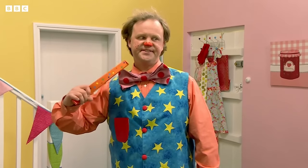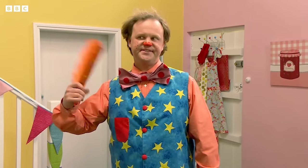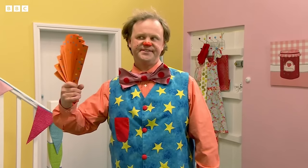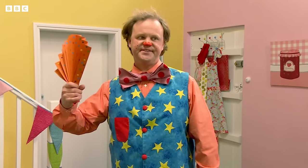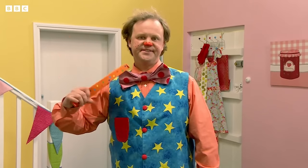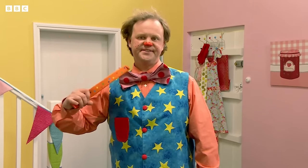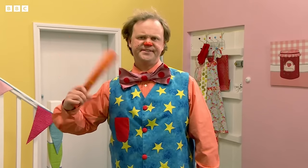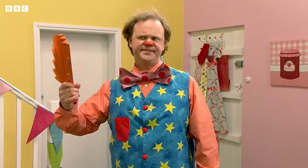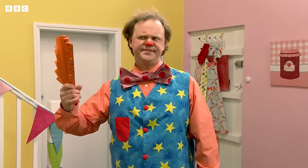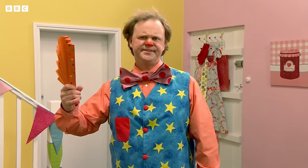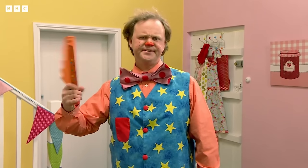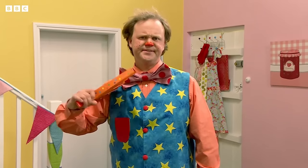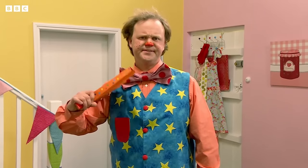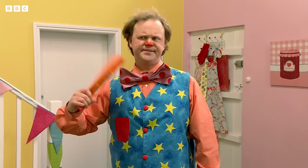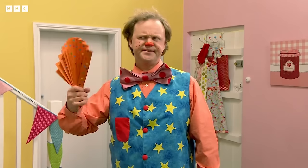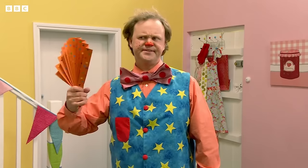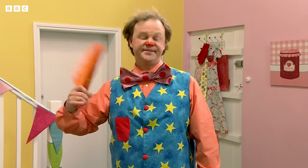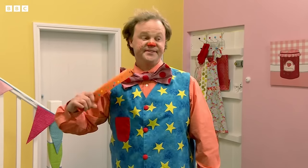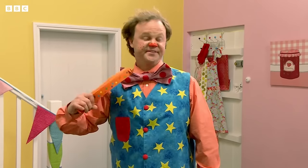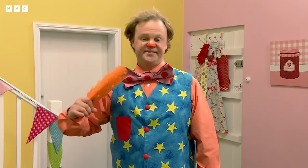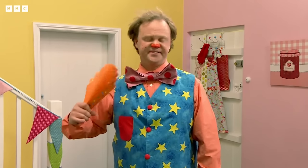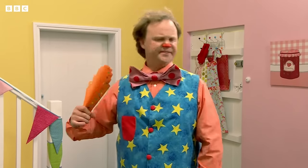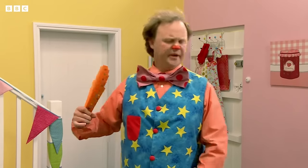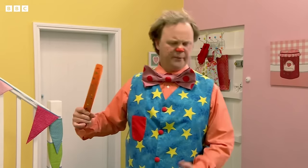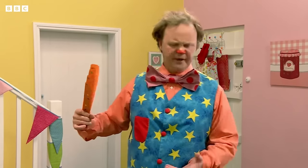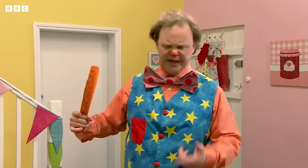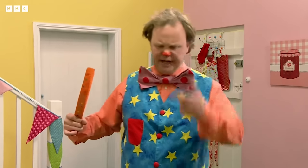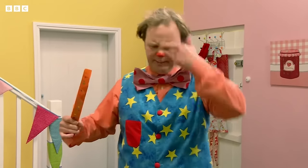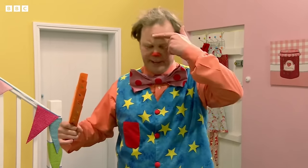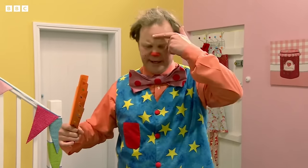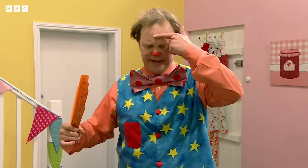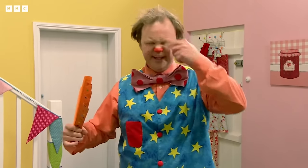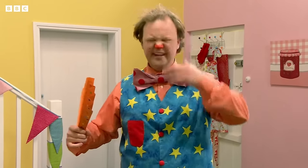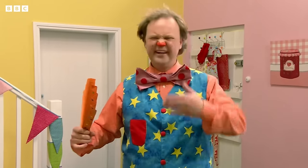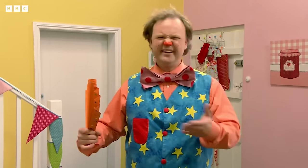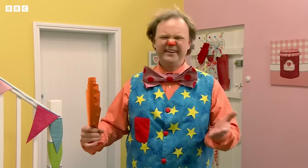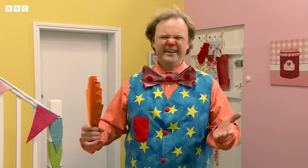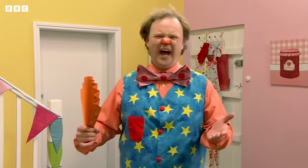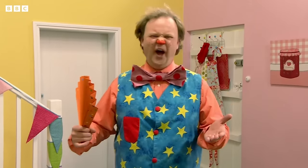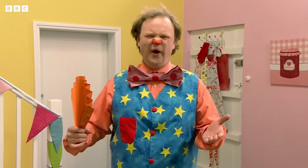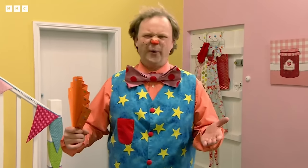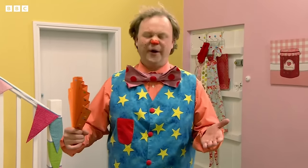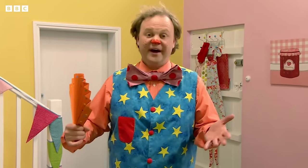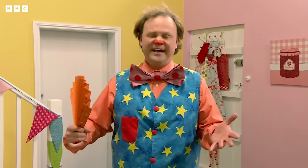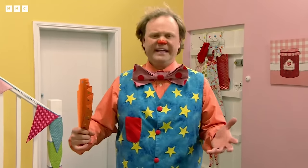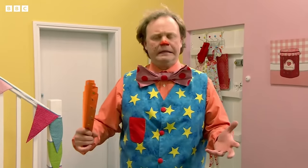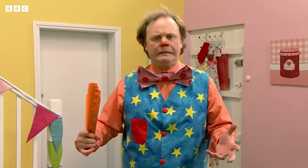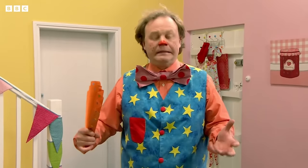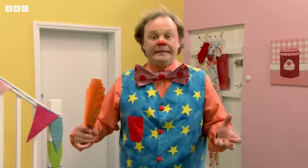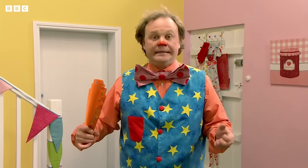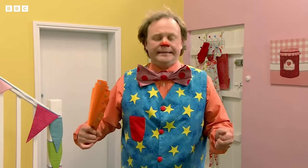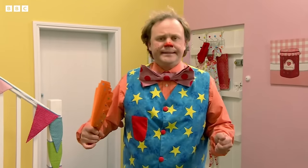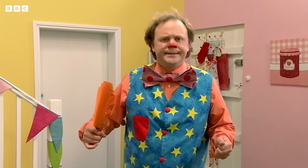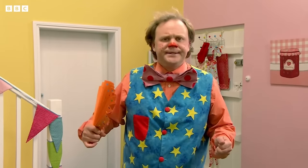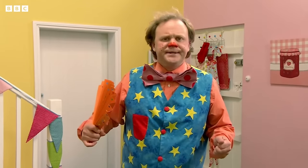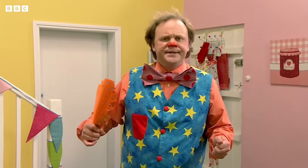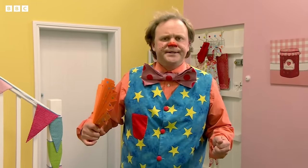That's right. Is that cooling you down? Well, no! You're waving it